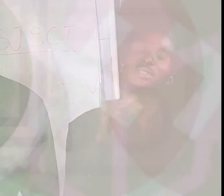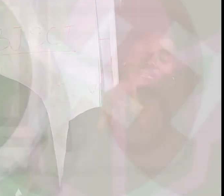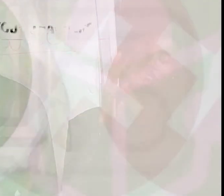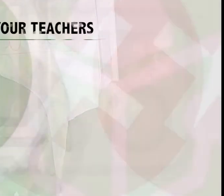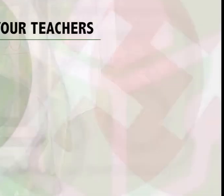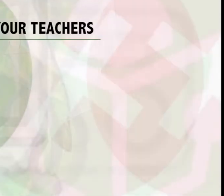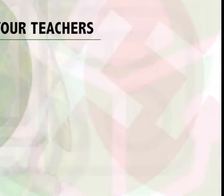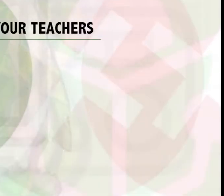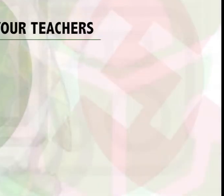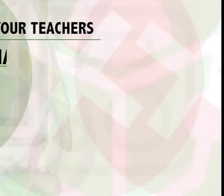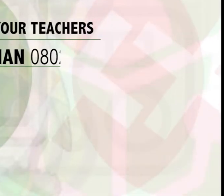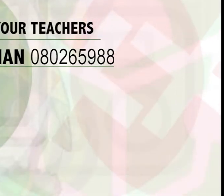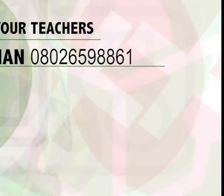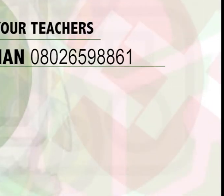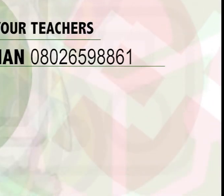Philip Mamman,